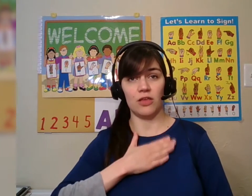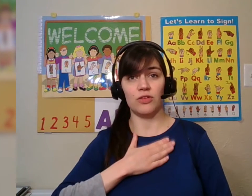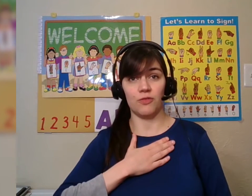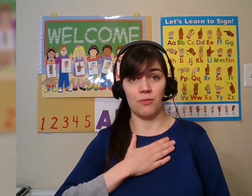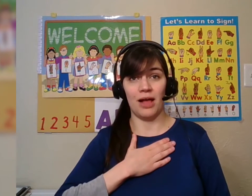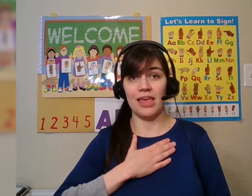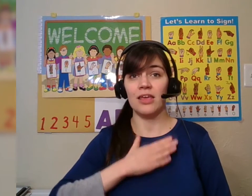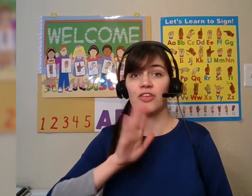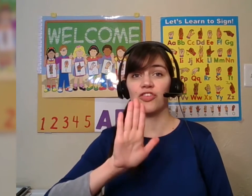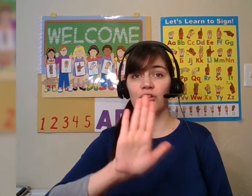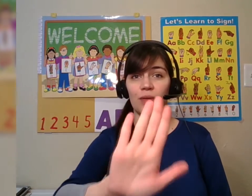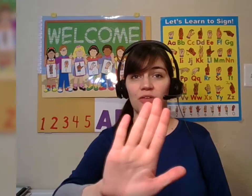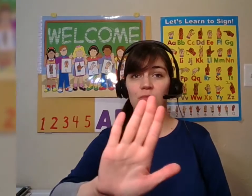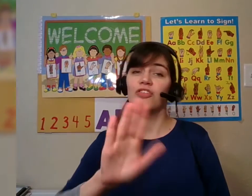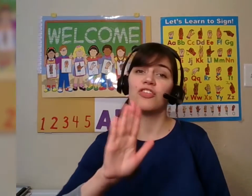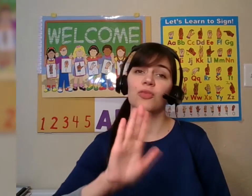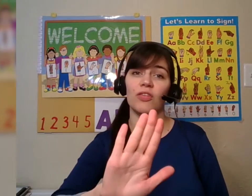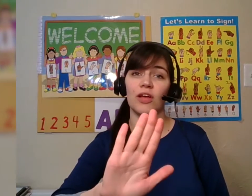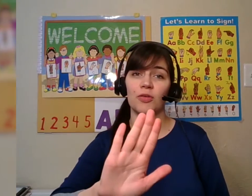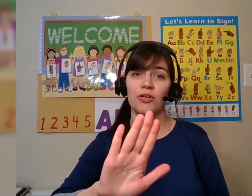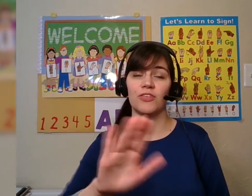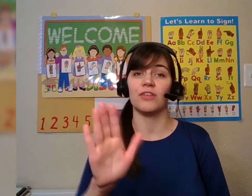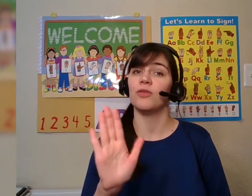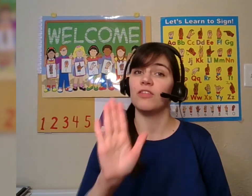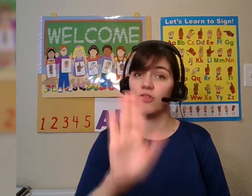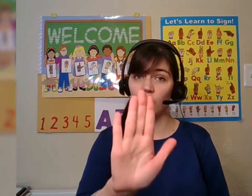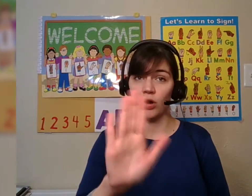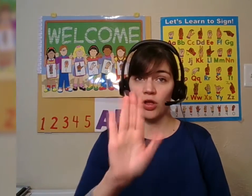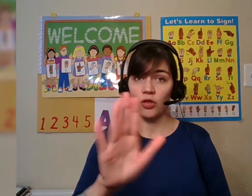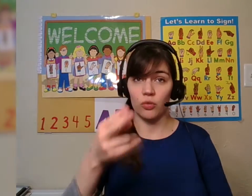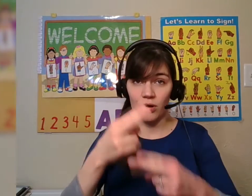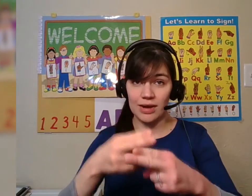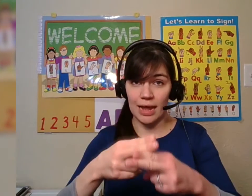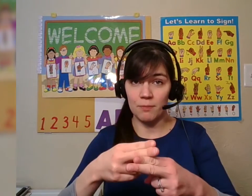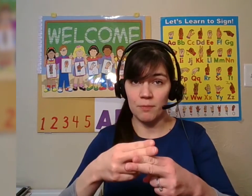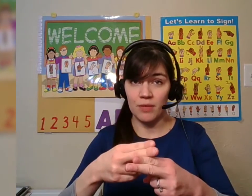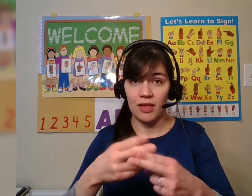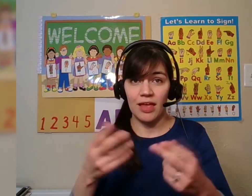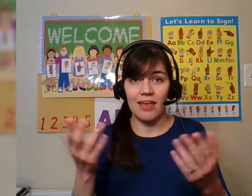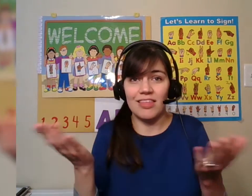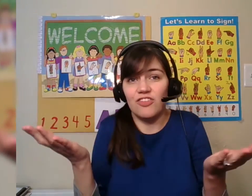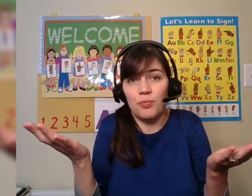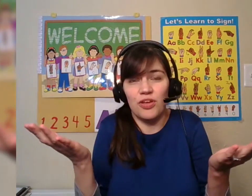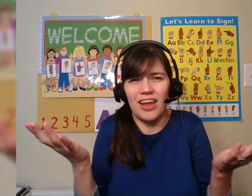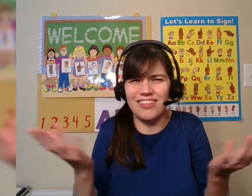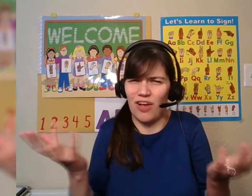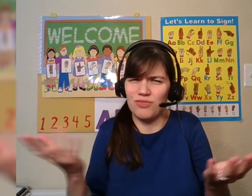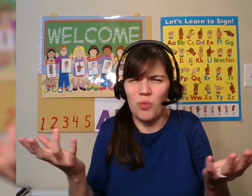did for my, turn it around and push it toward the other person. So this is your name, and then just put your hands out.